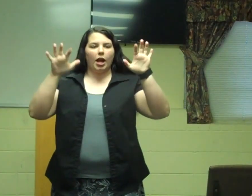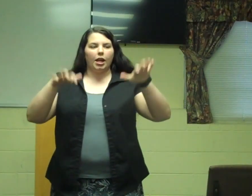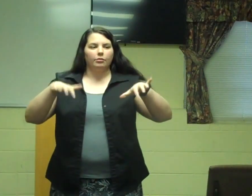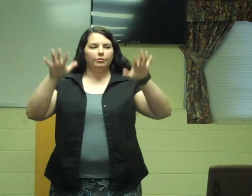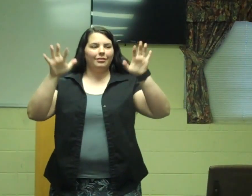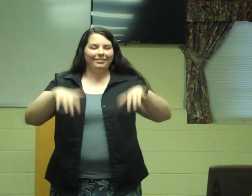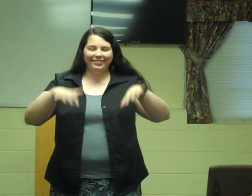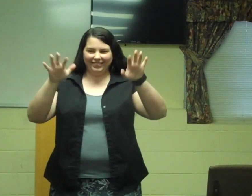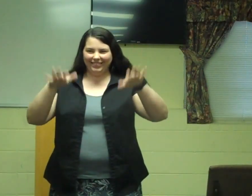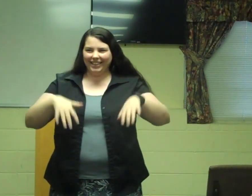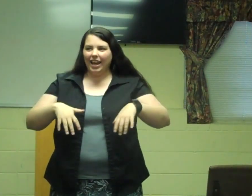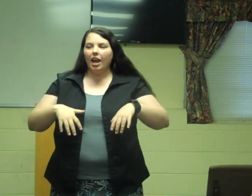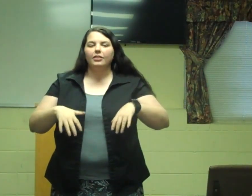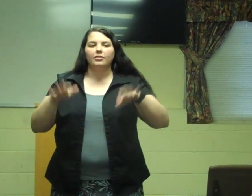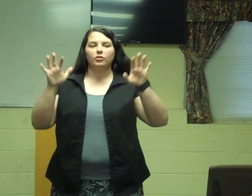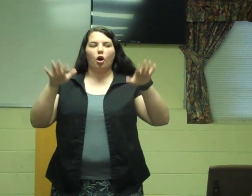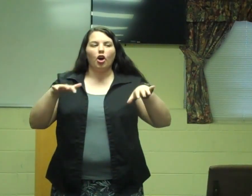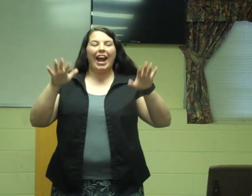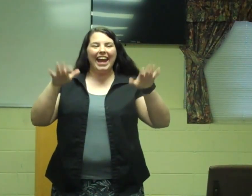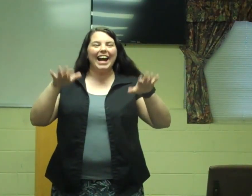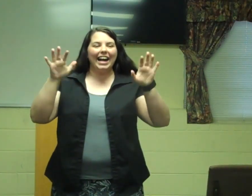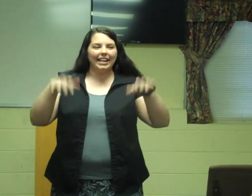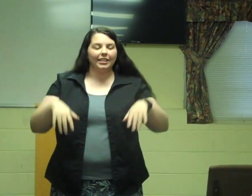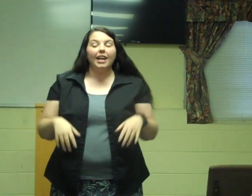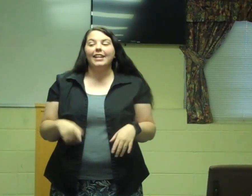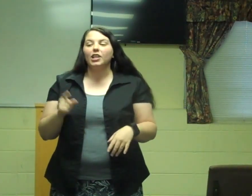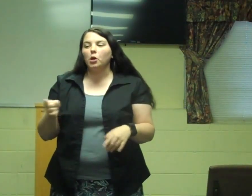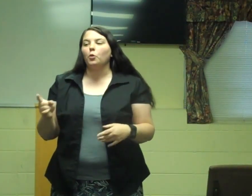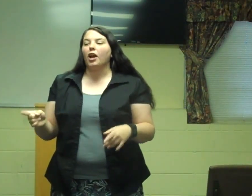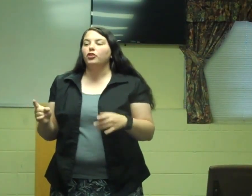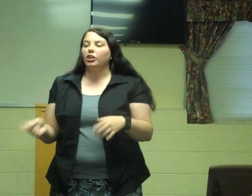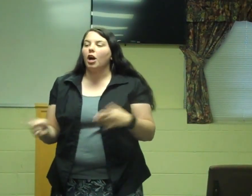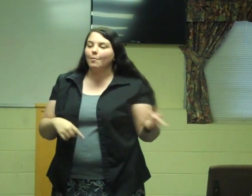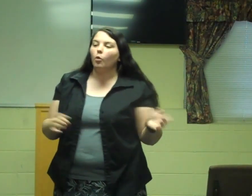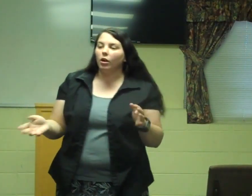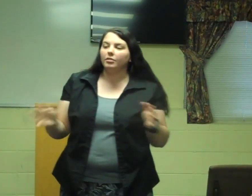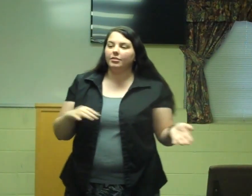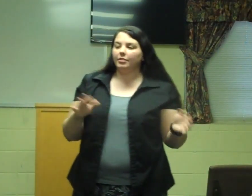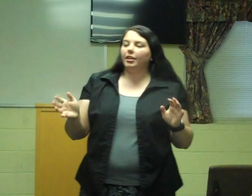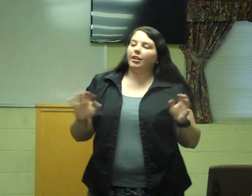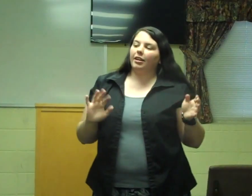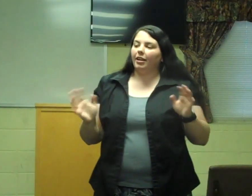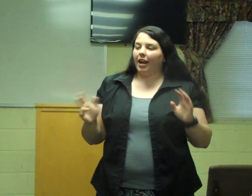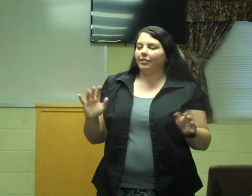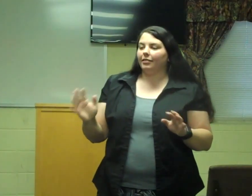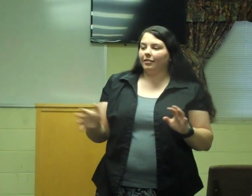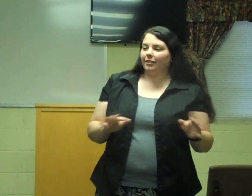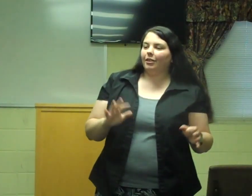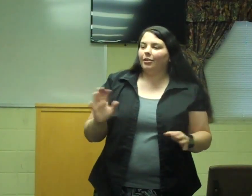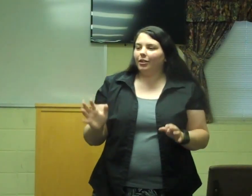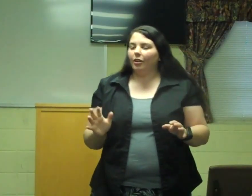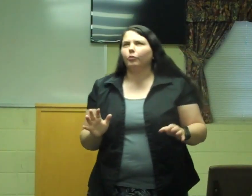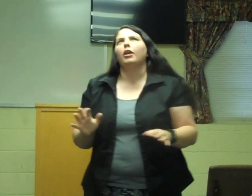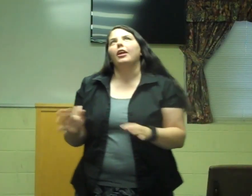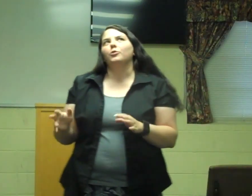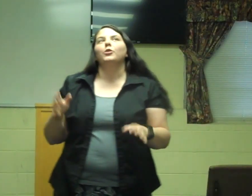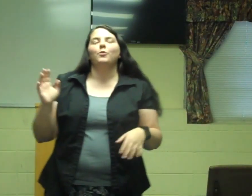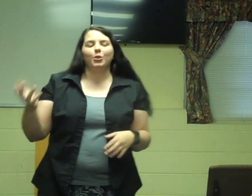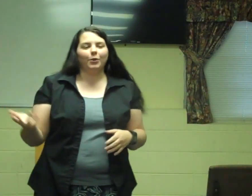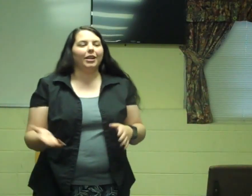rein. This is R-A-I-N. Next week we're actually going to talk about words in, well, not next week, it's the 5th week.